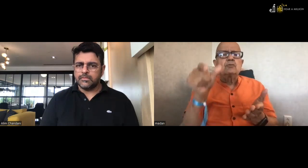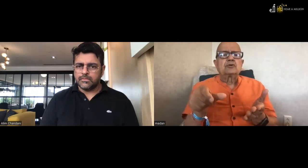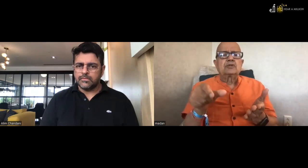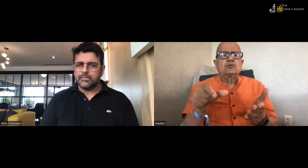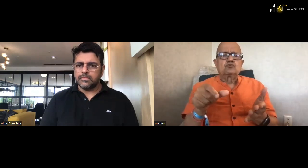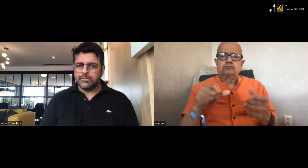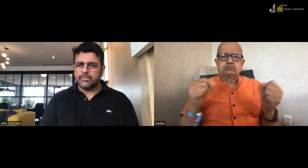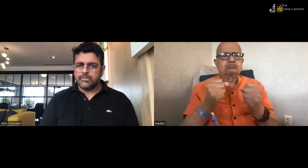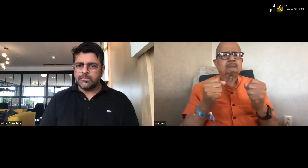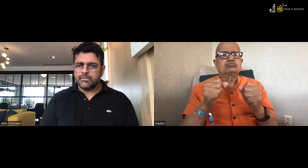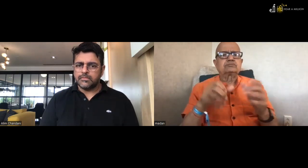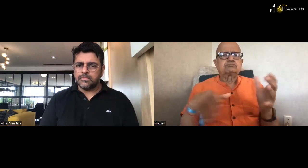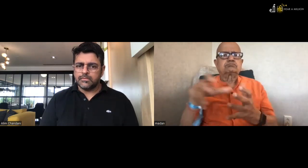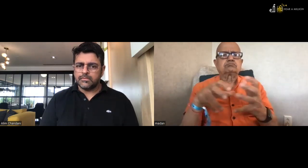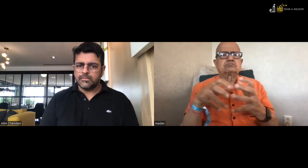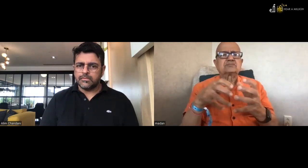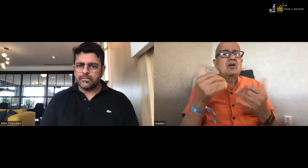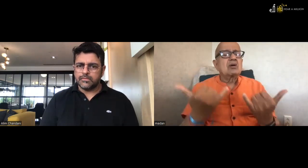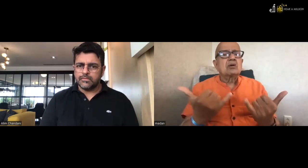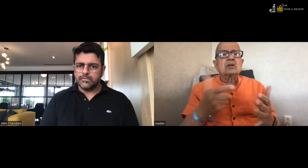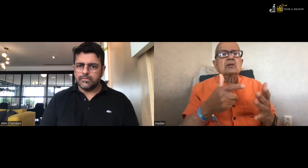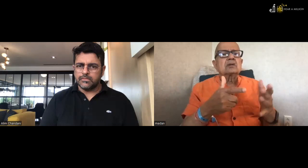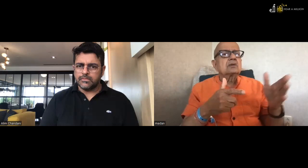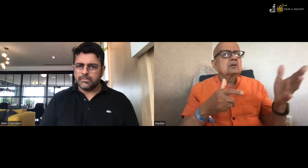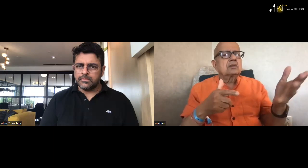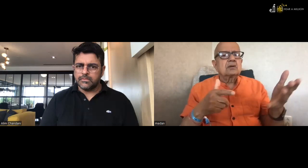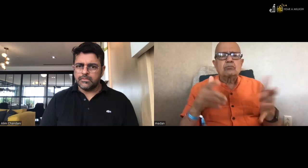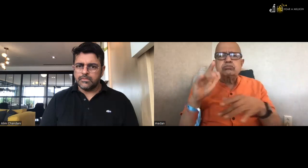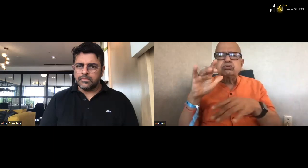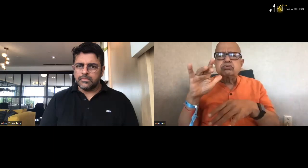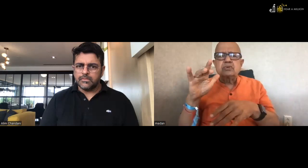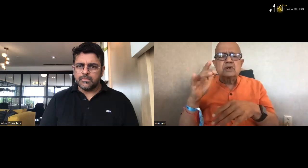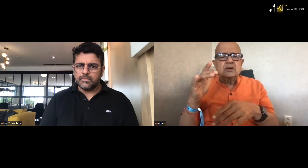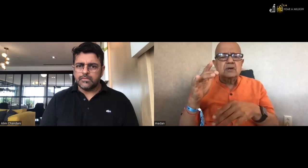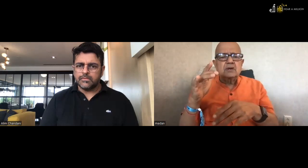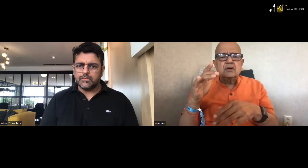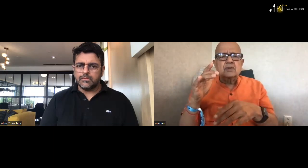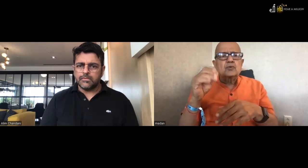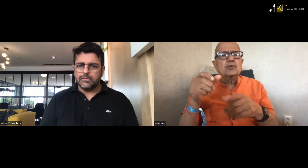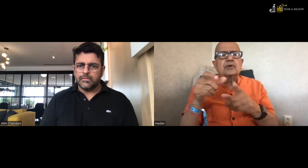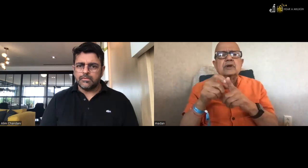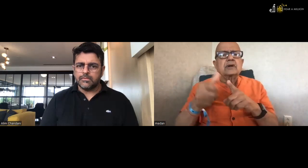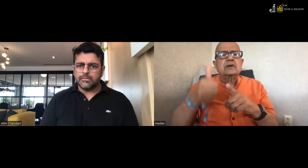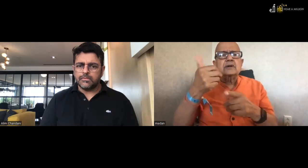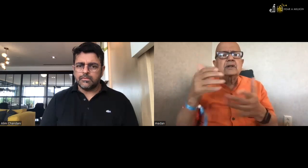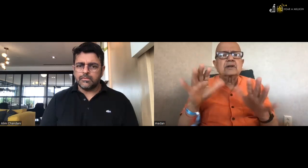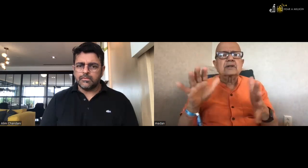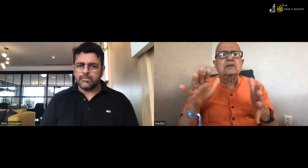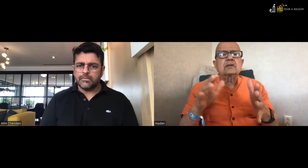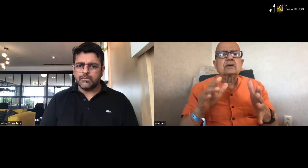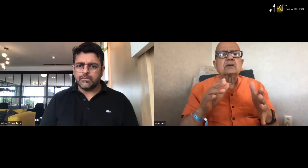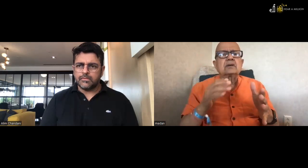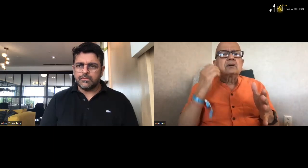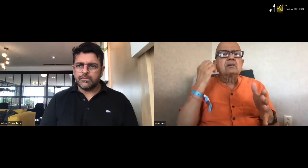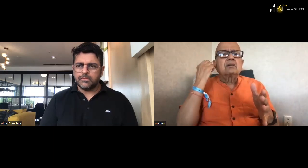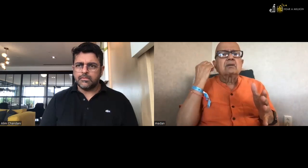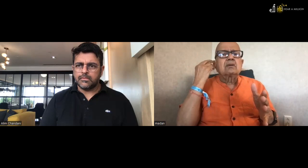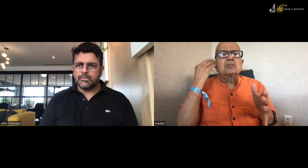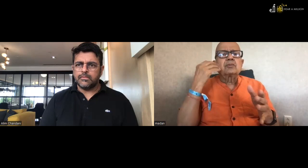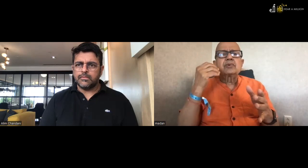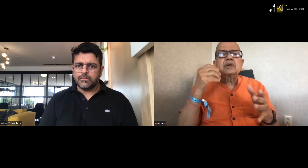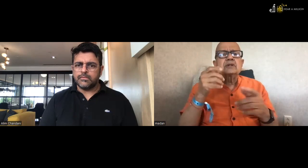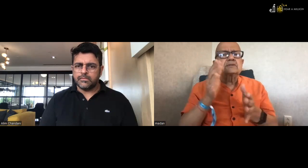people who have come to the disability field but still are not having the complete knowledge. So it's mandatory to